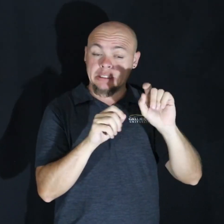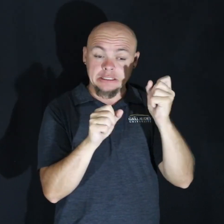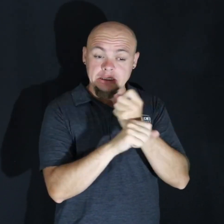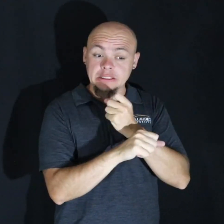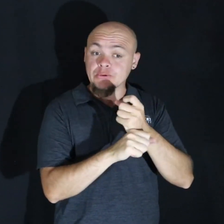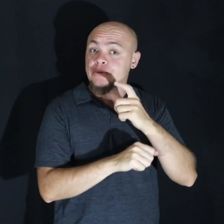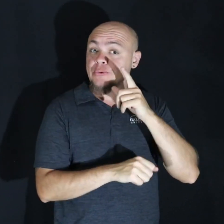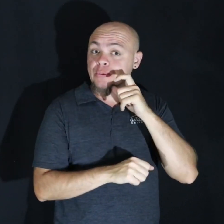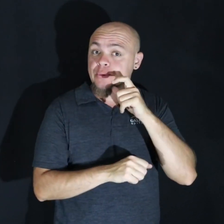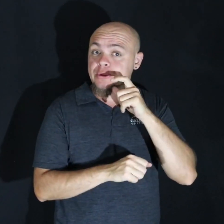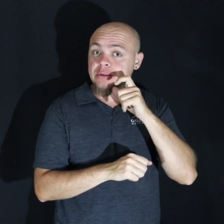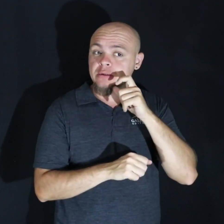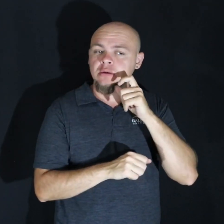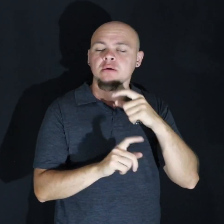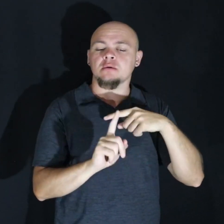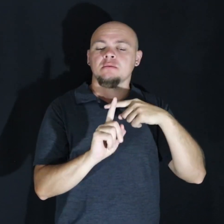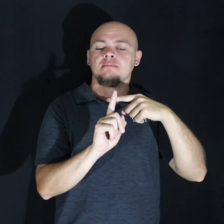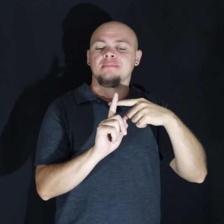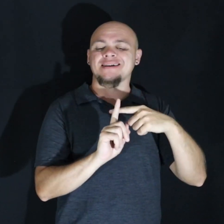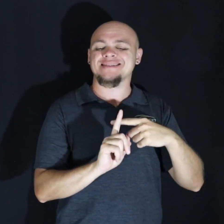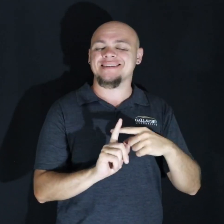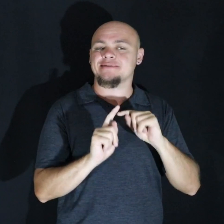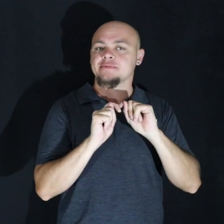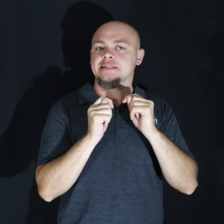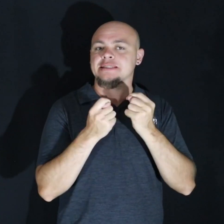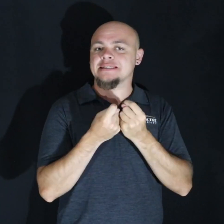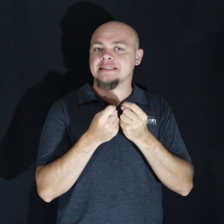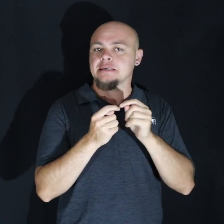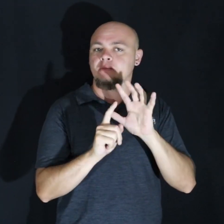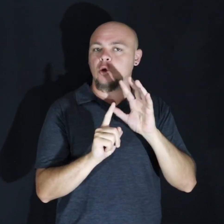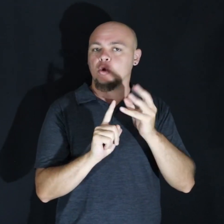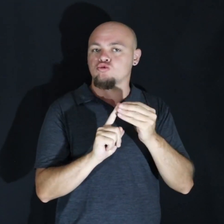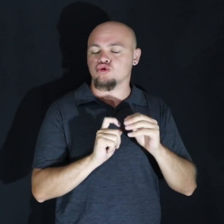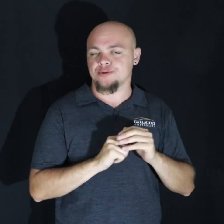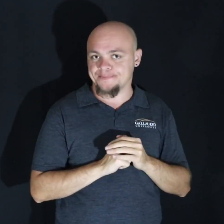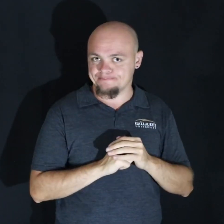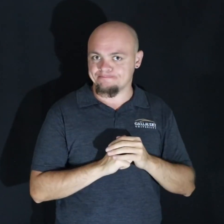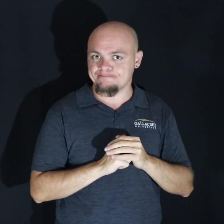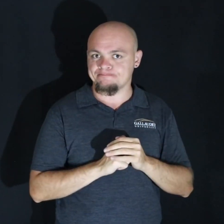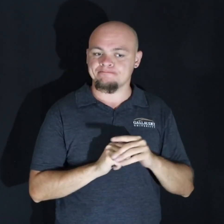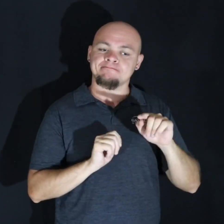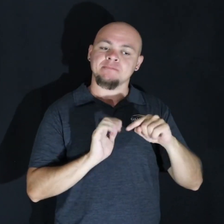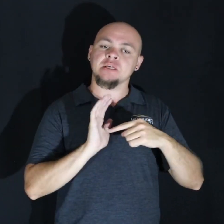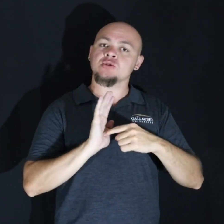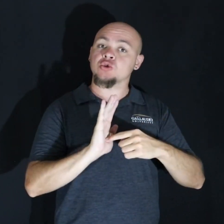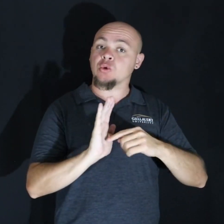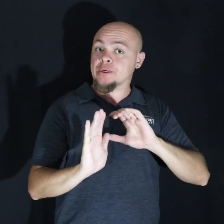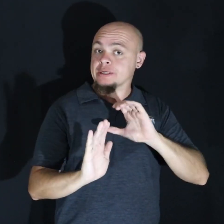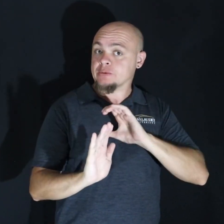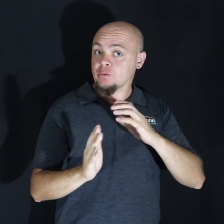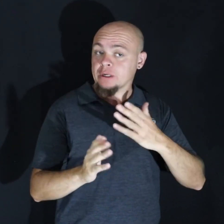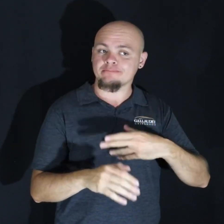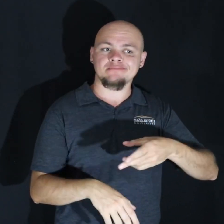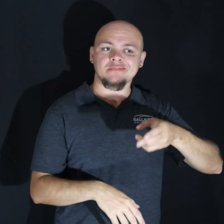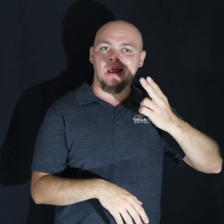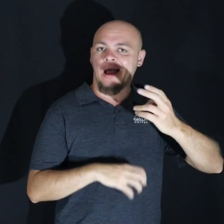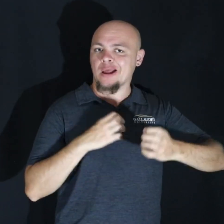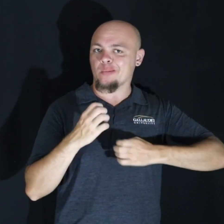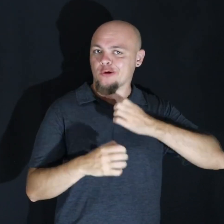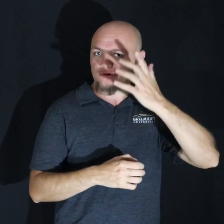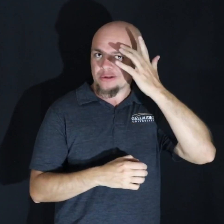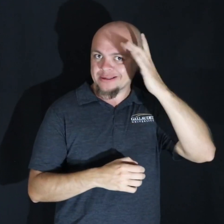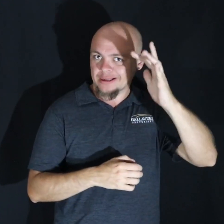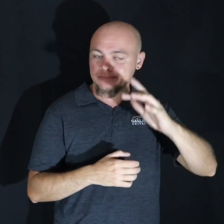are those with positive team culture. They display characteristics such as high emotional intelligence,